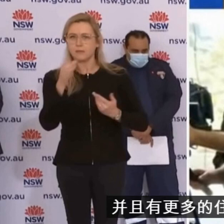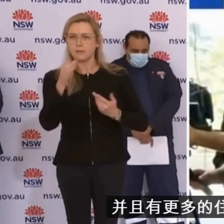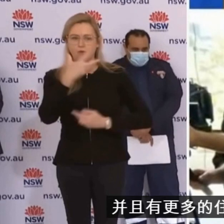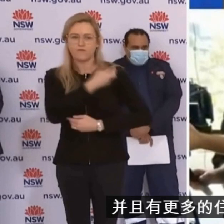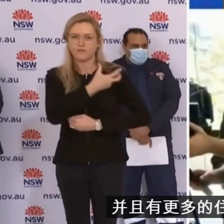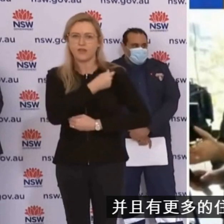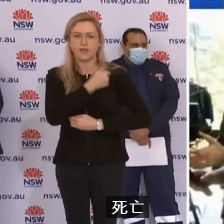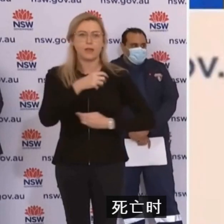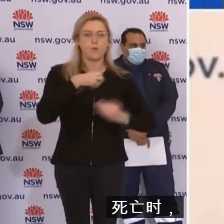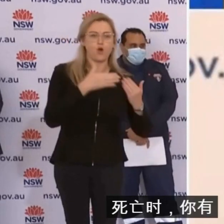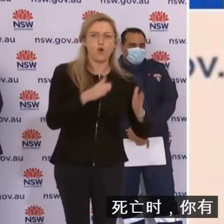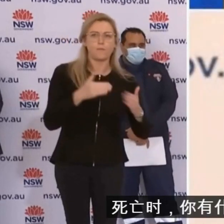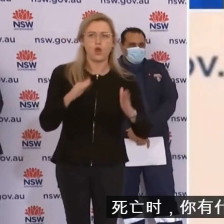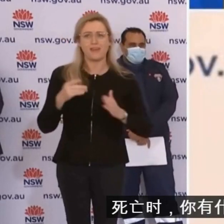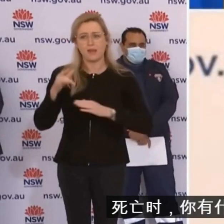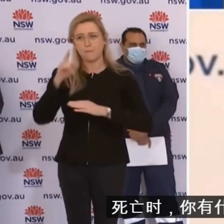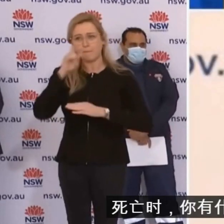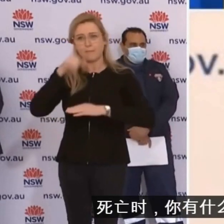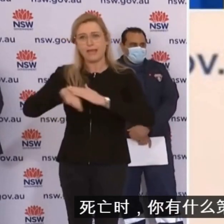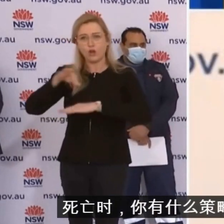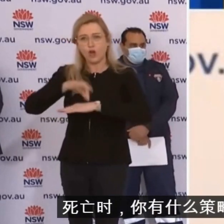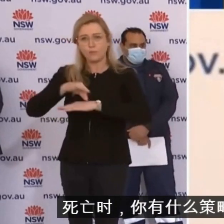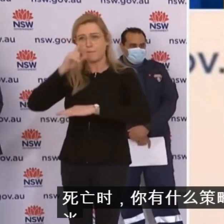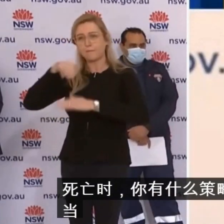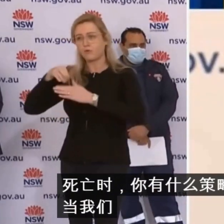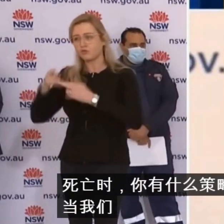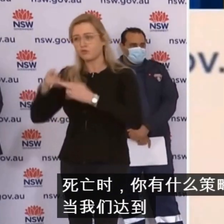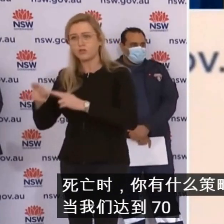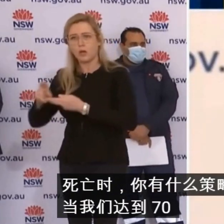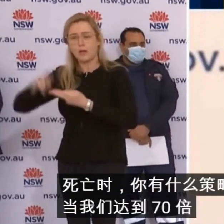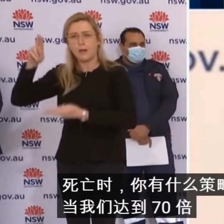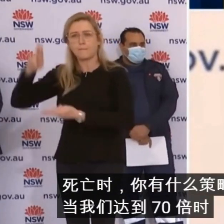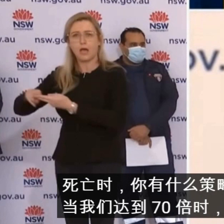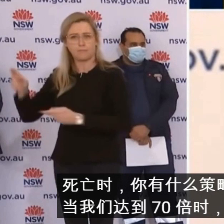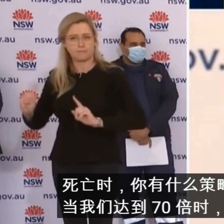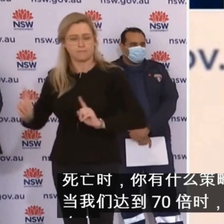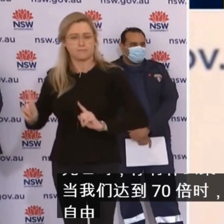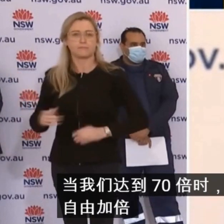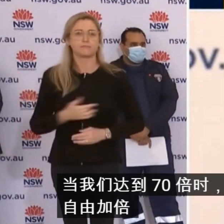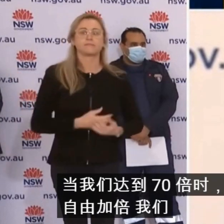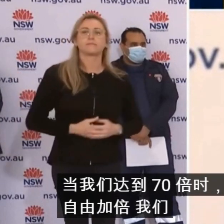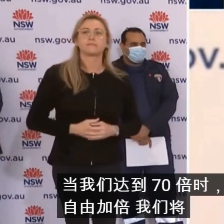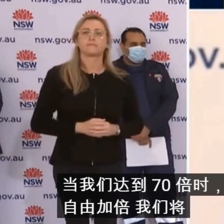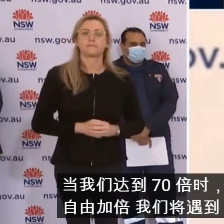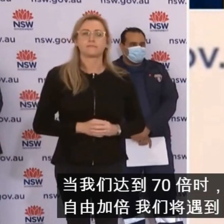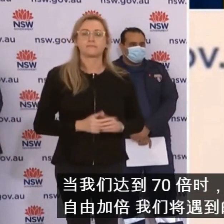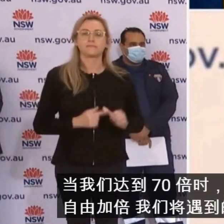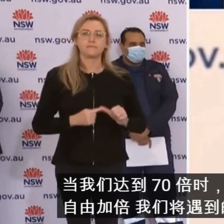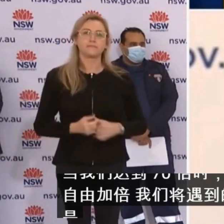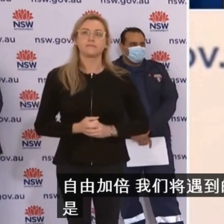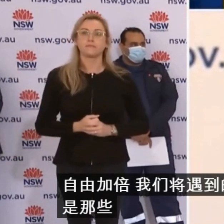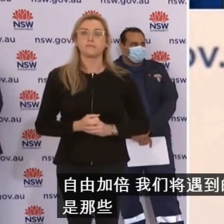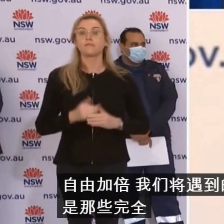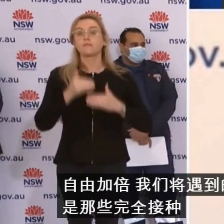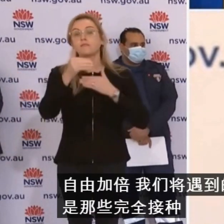and deaths? Well, the important thing to note is when we get to 70% double dose, the freedoms that we'll be experiencing will